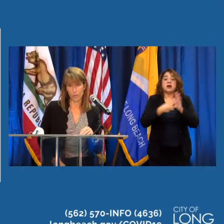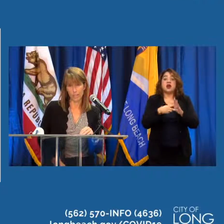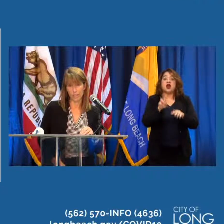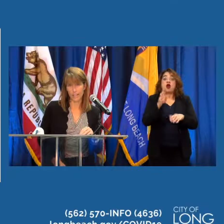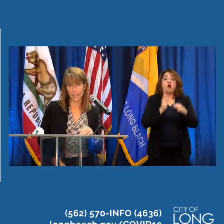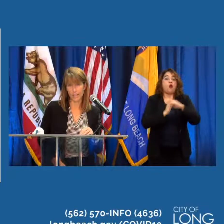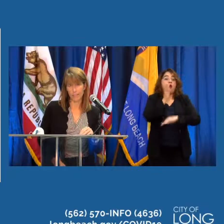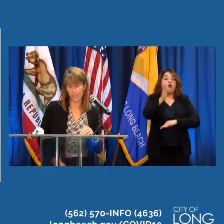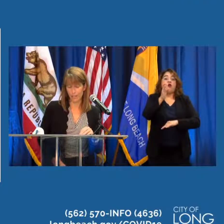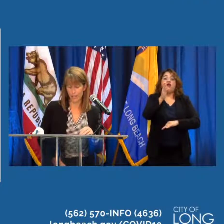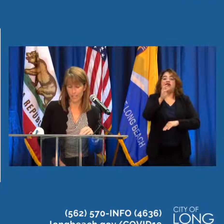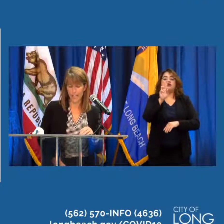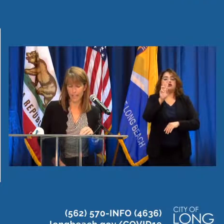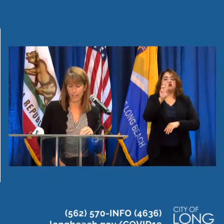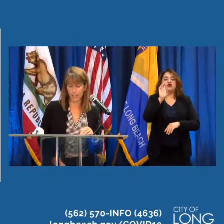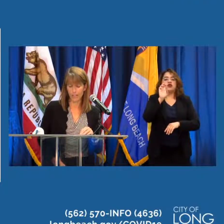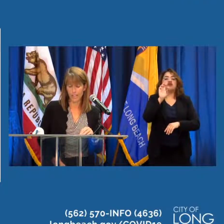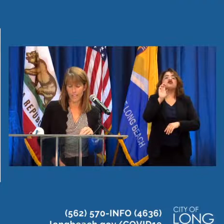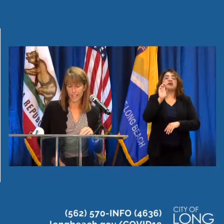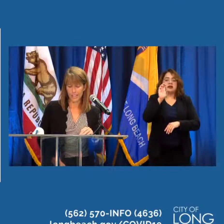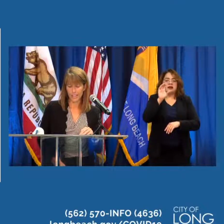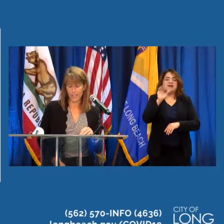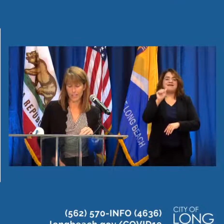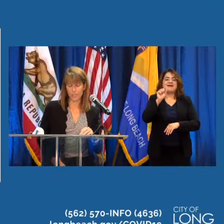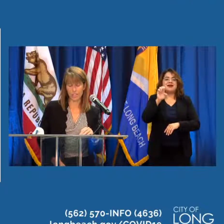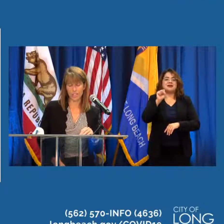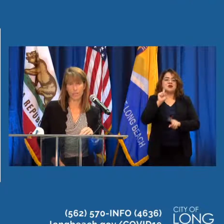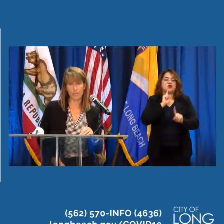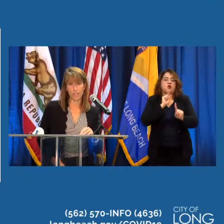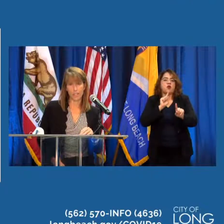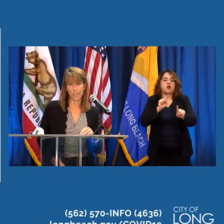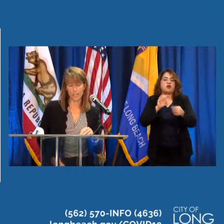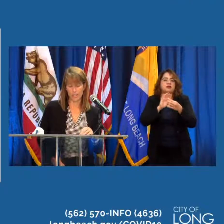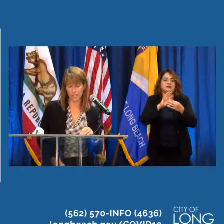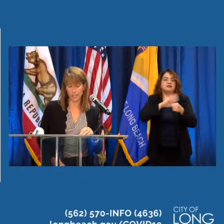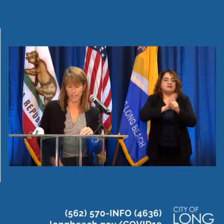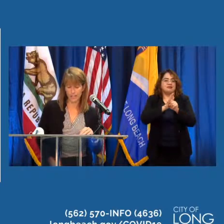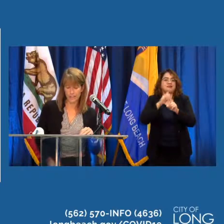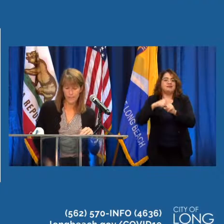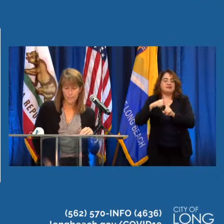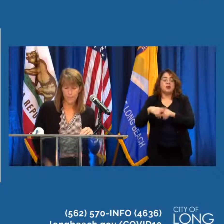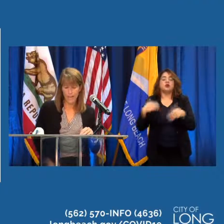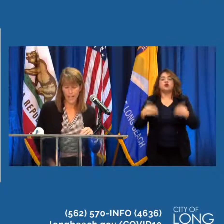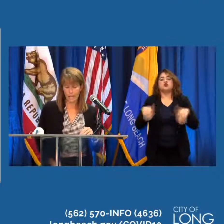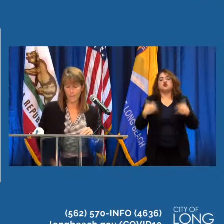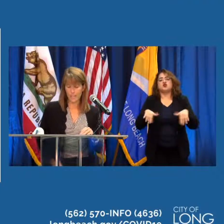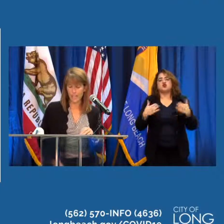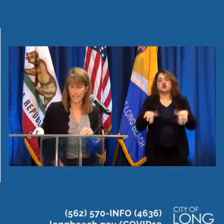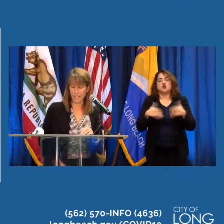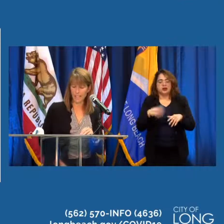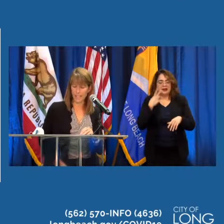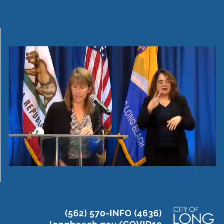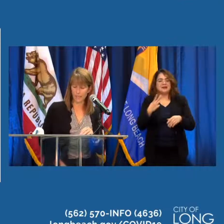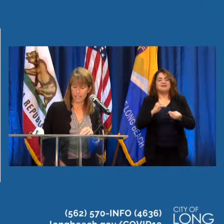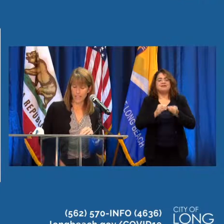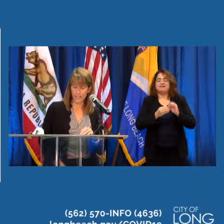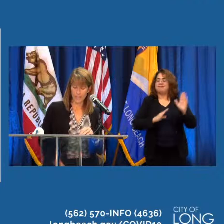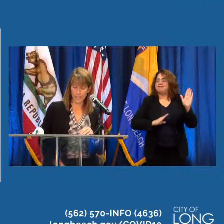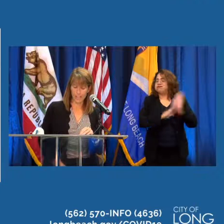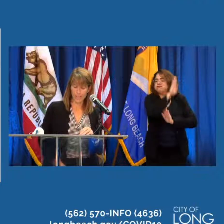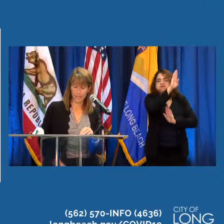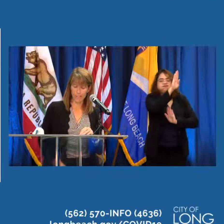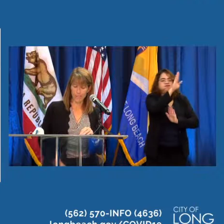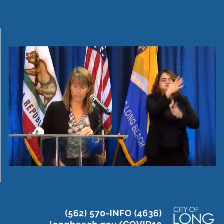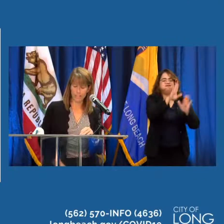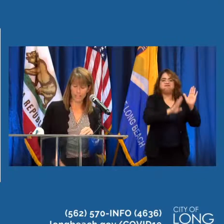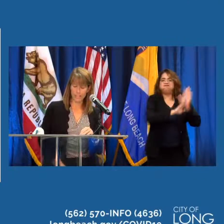cases reported out today. So we're just seeing really large increases. As with the data, it's evident